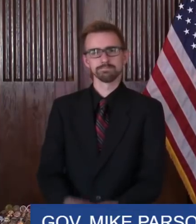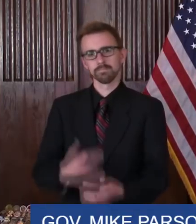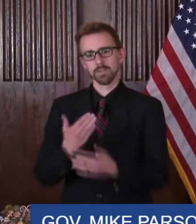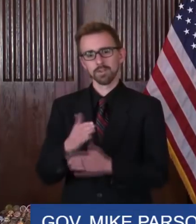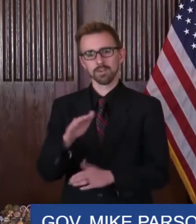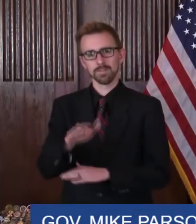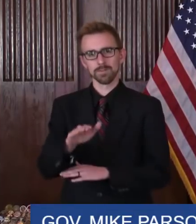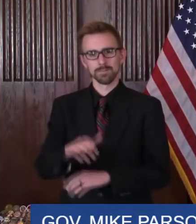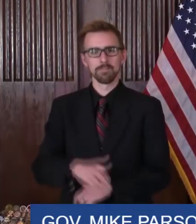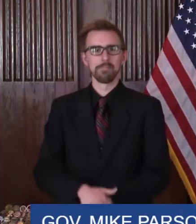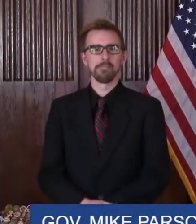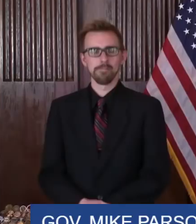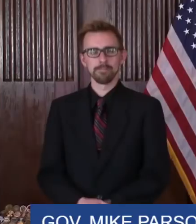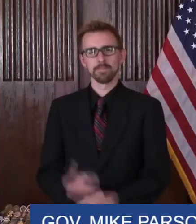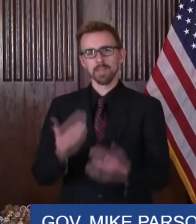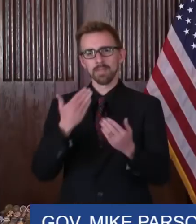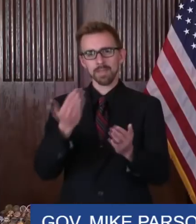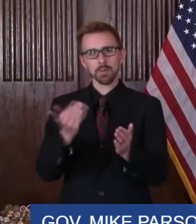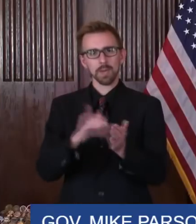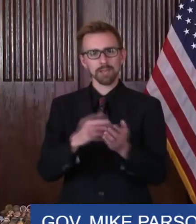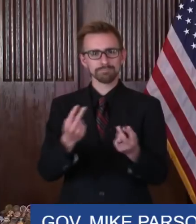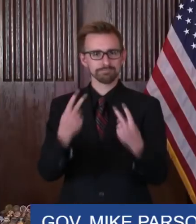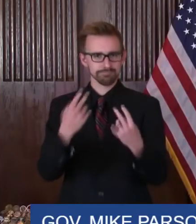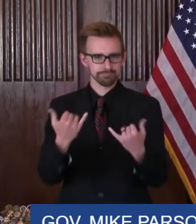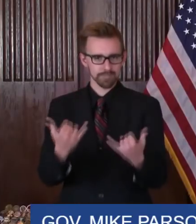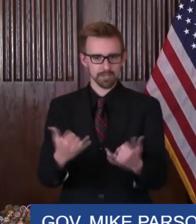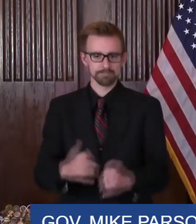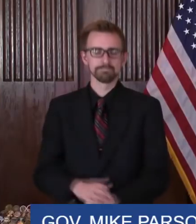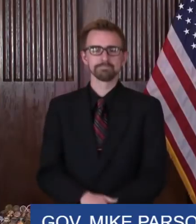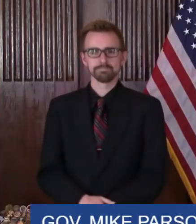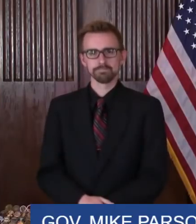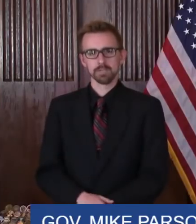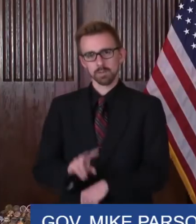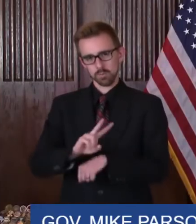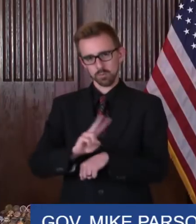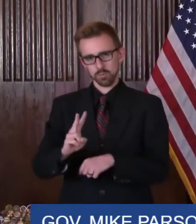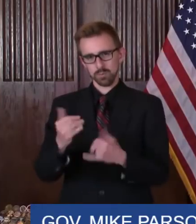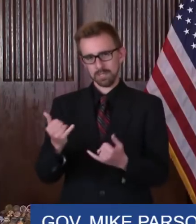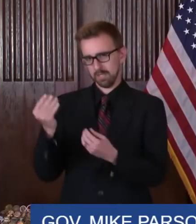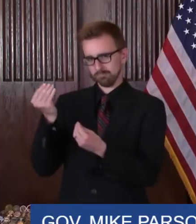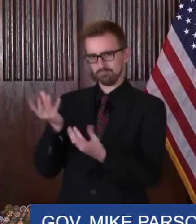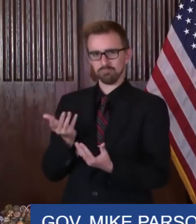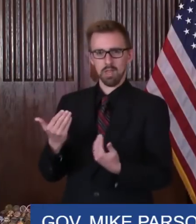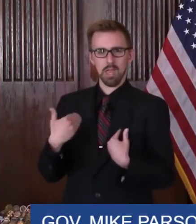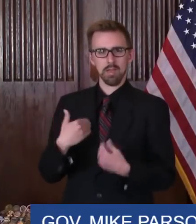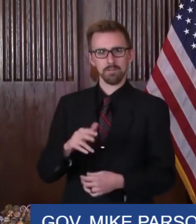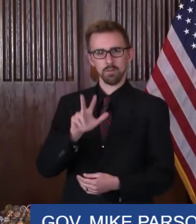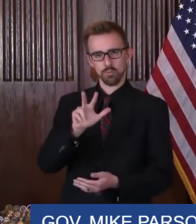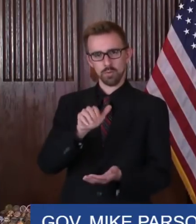Good afternoon, and thank you again for listening today. As of 2 p.m. today, there have been